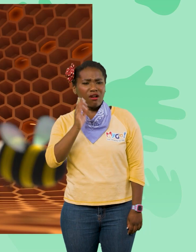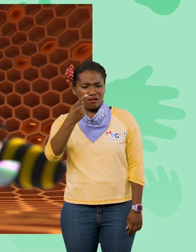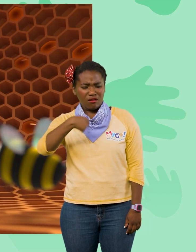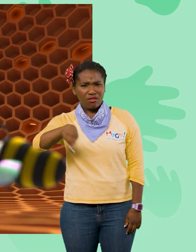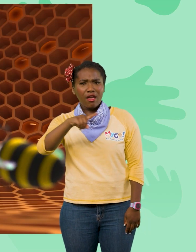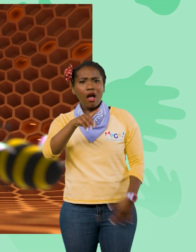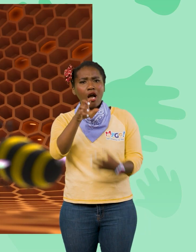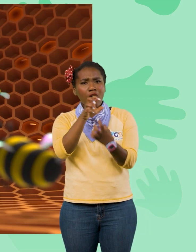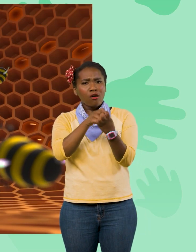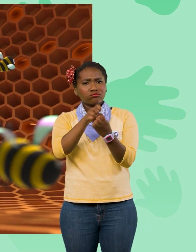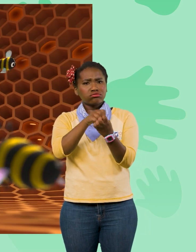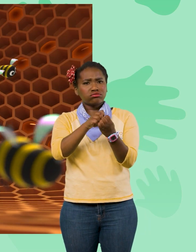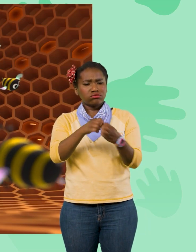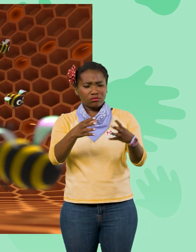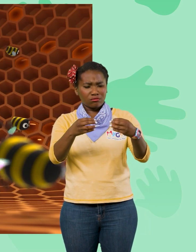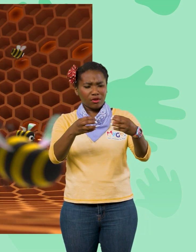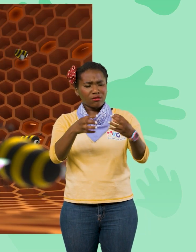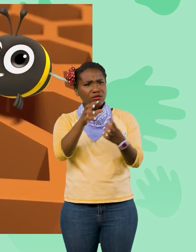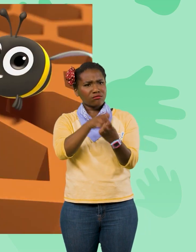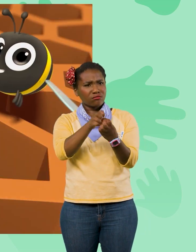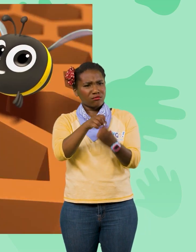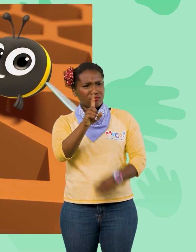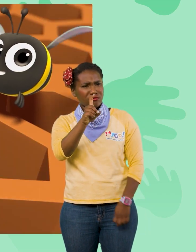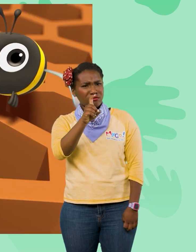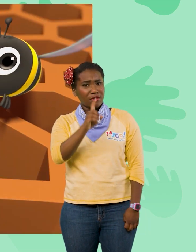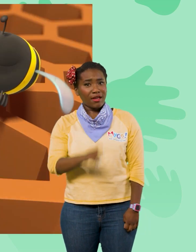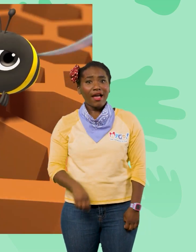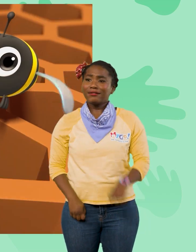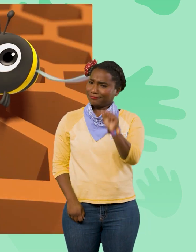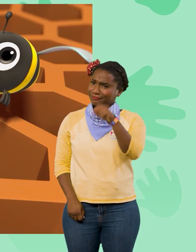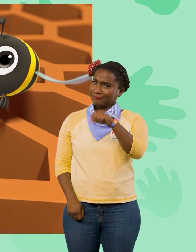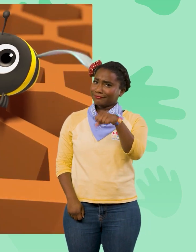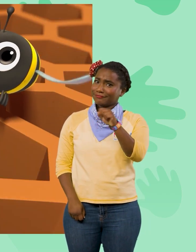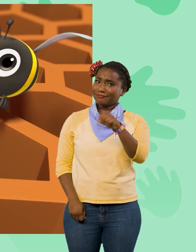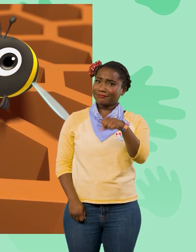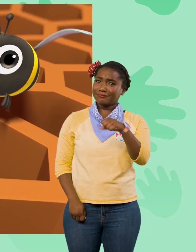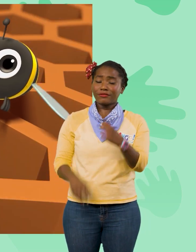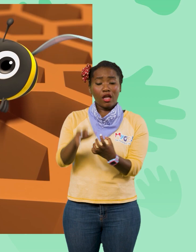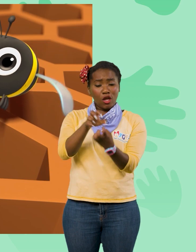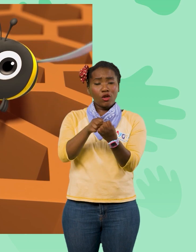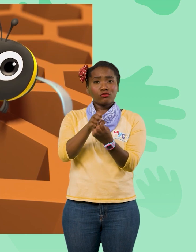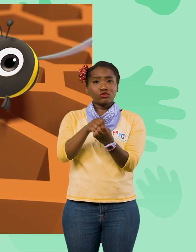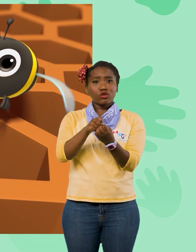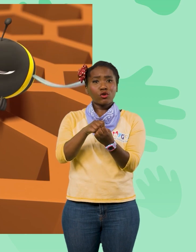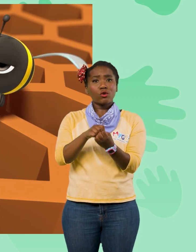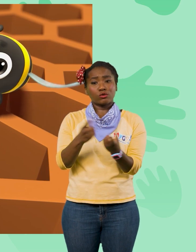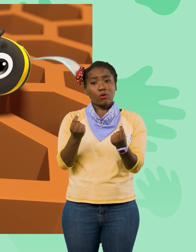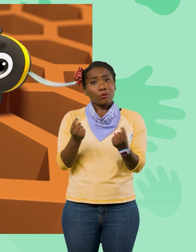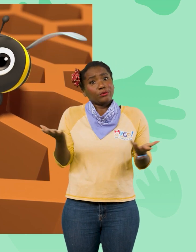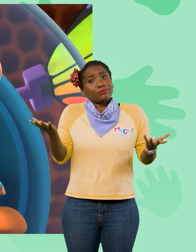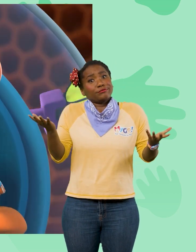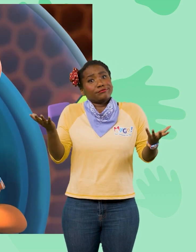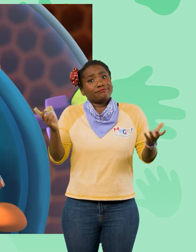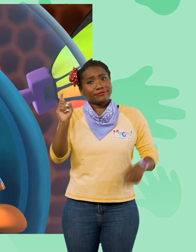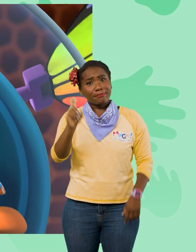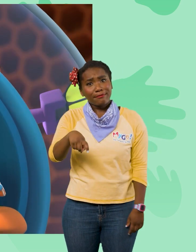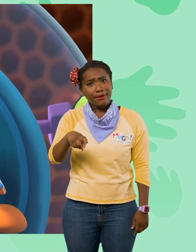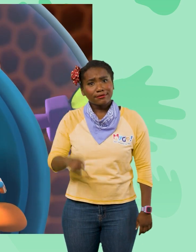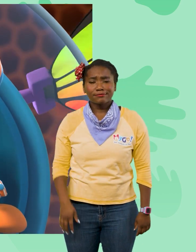Bijan, are they all chewing nectar? Sure are. Gotta chew, that's what we